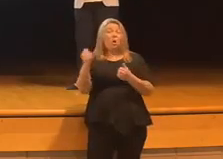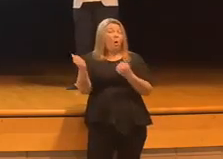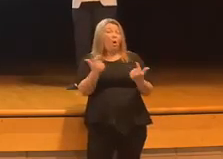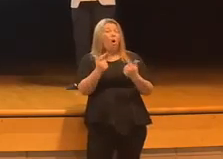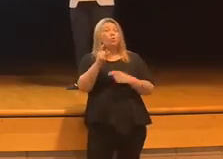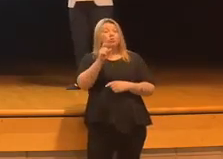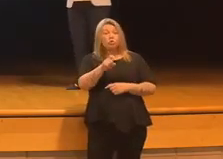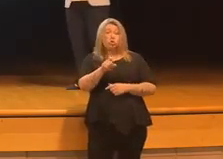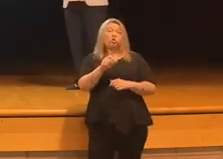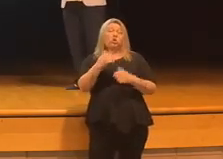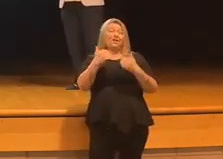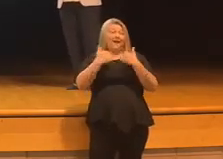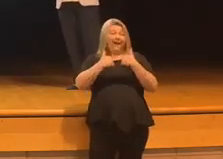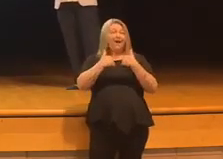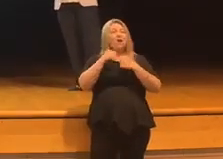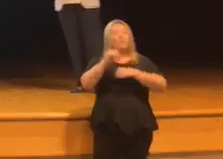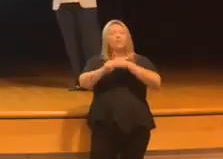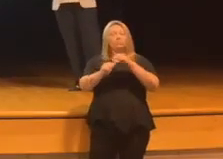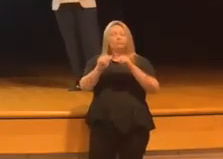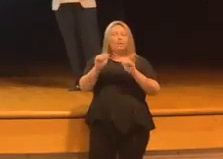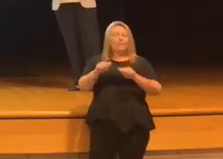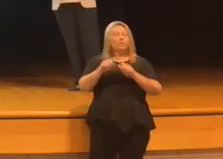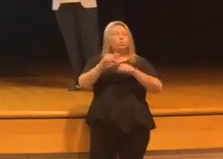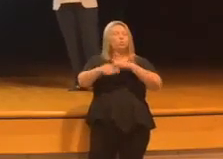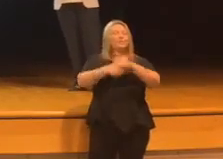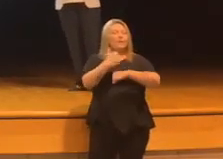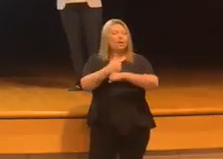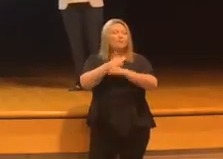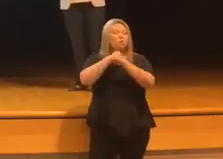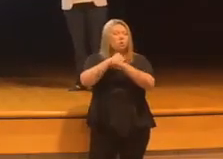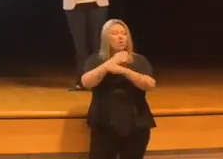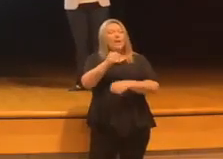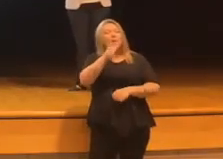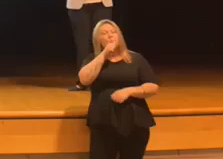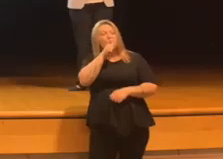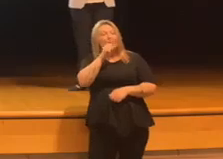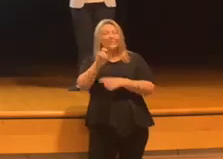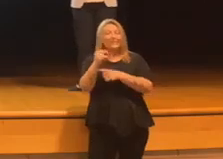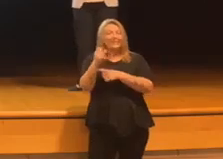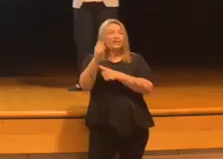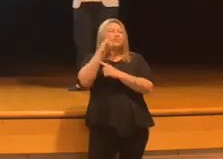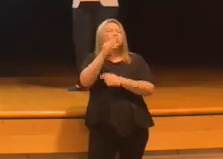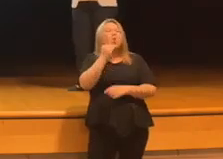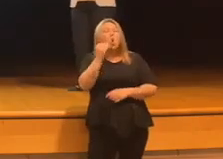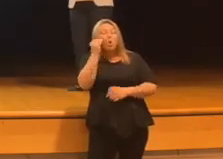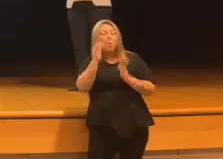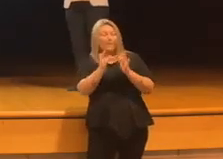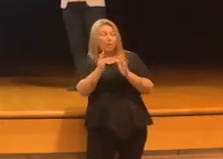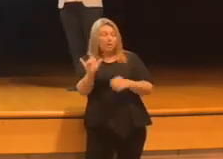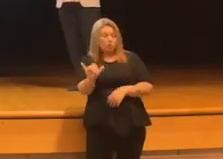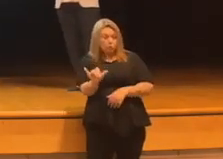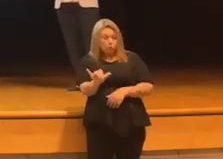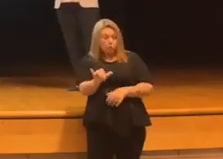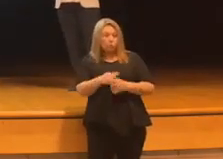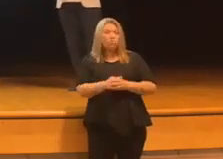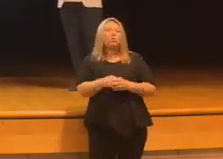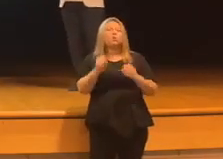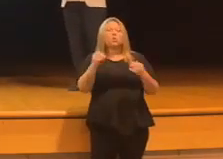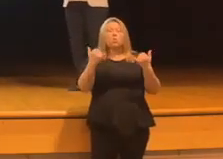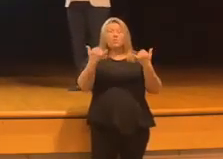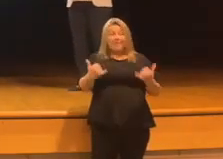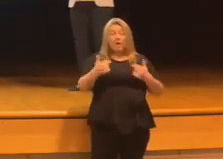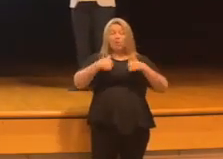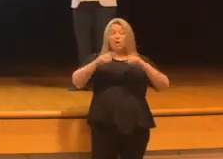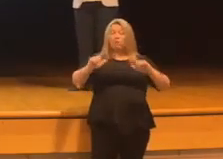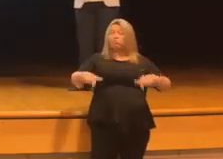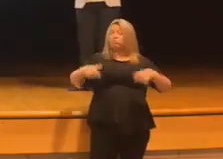happy to walk you through setting up some security and privacy settings on your home internet. And so at this time, I'm going to take it and pass it